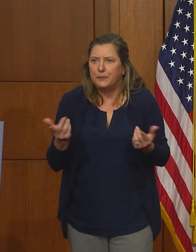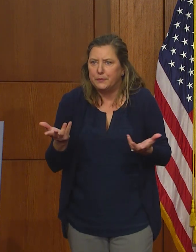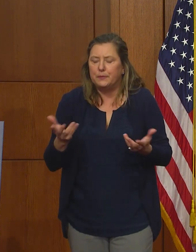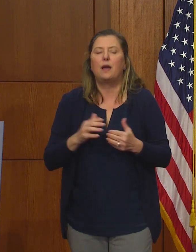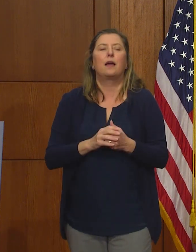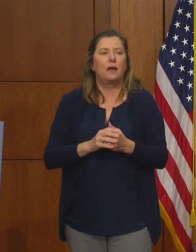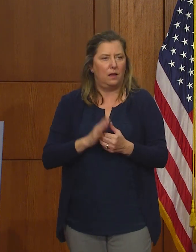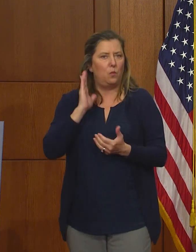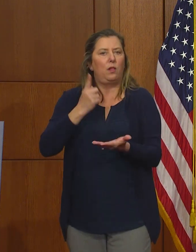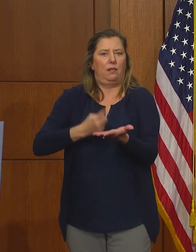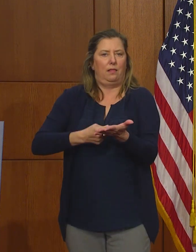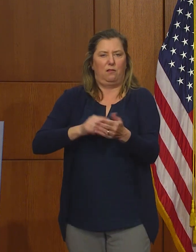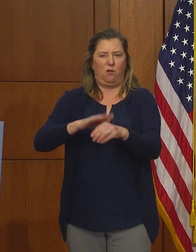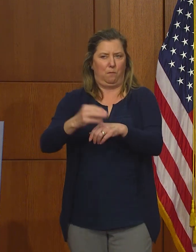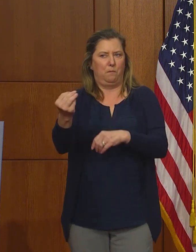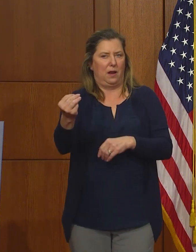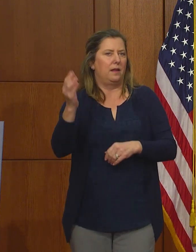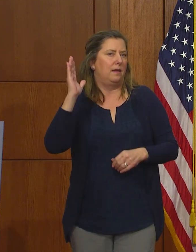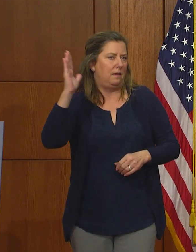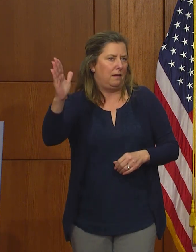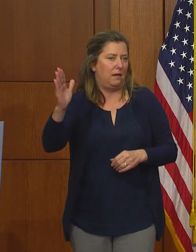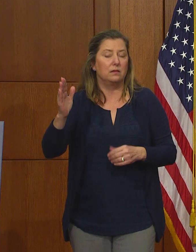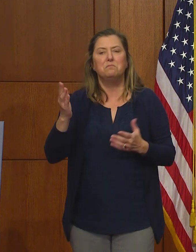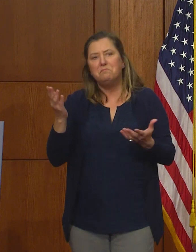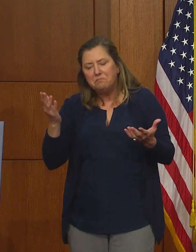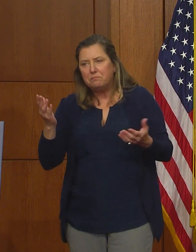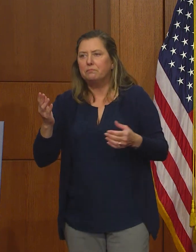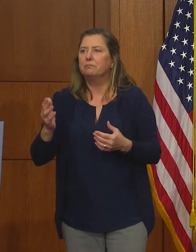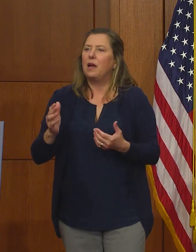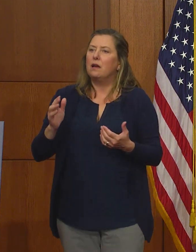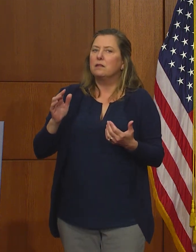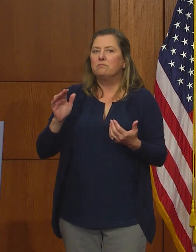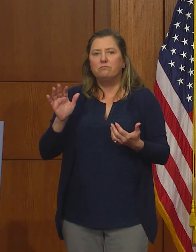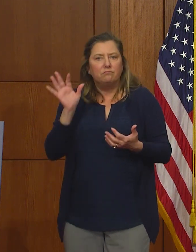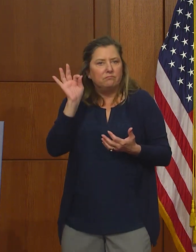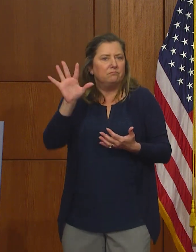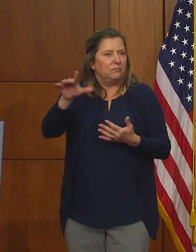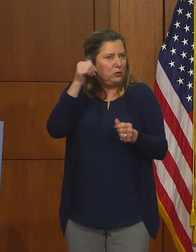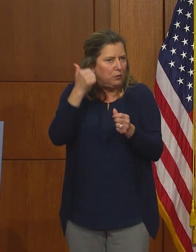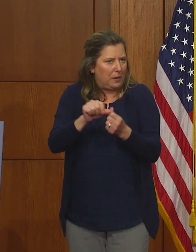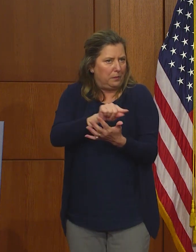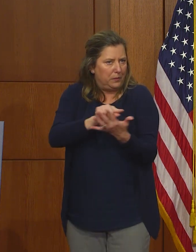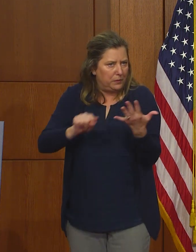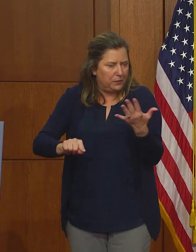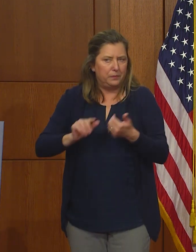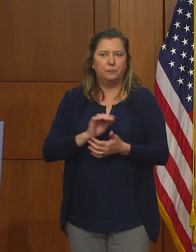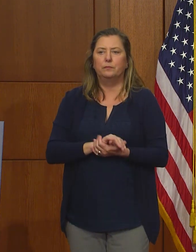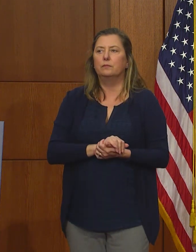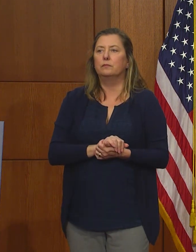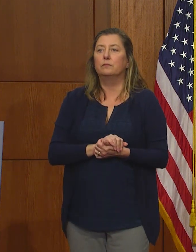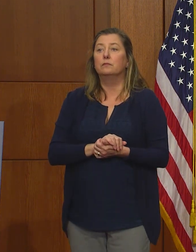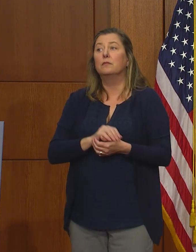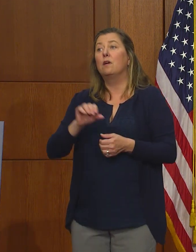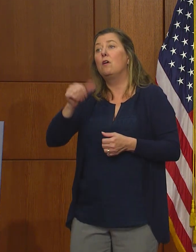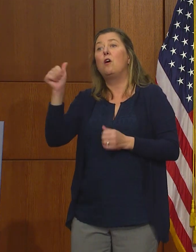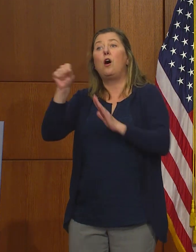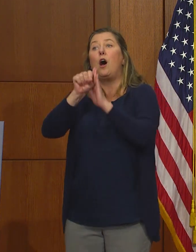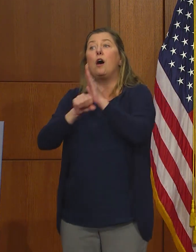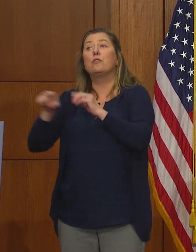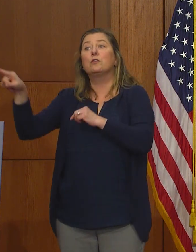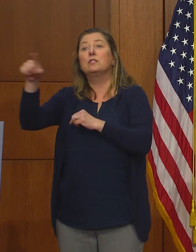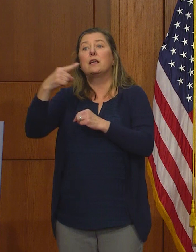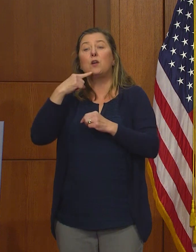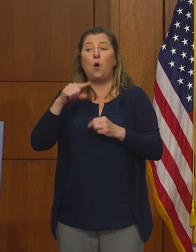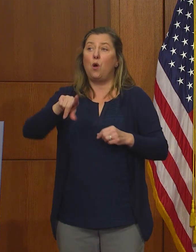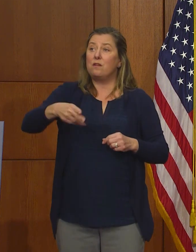talk more about that on Monday, but here are a few things to keep in mind. When other states talk about going to their